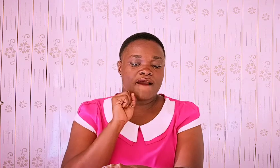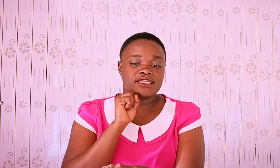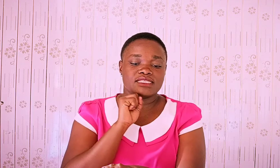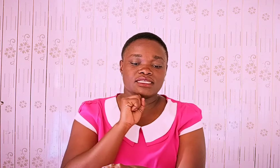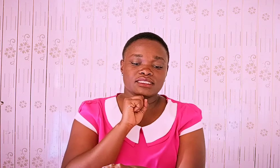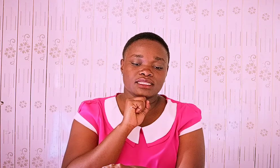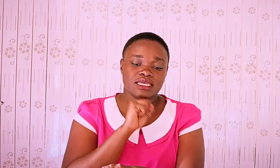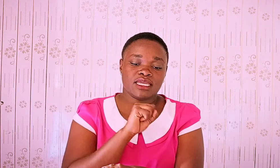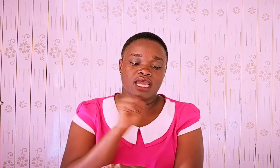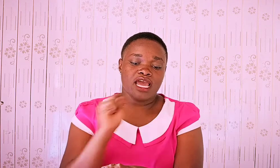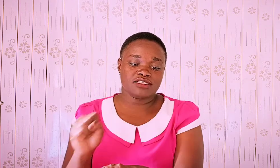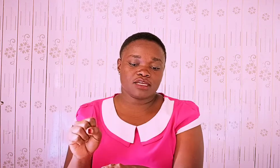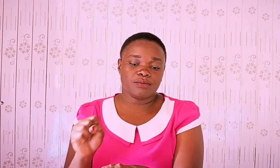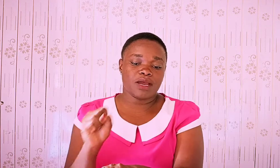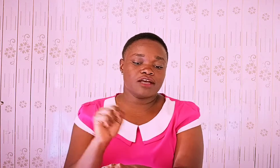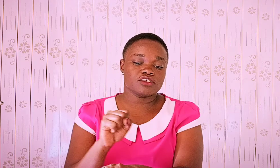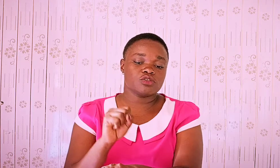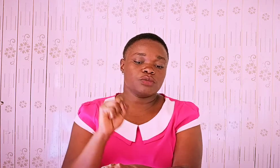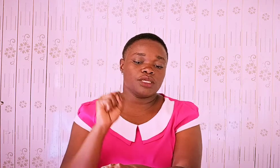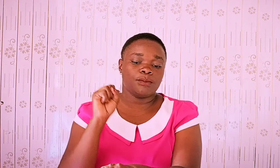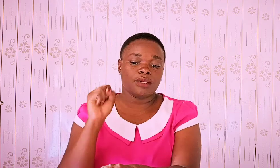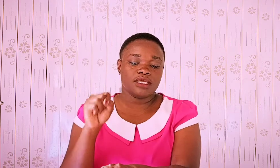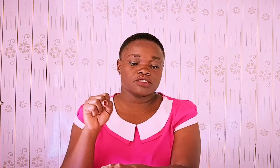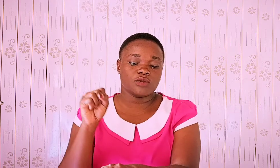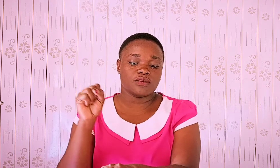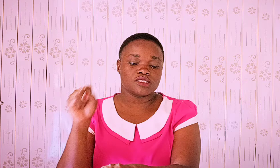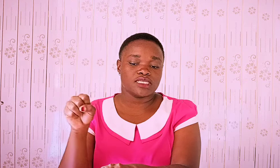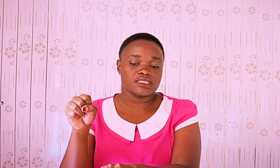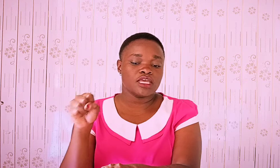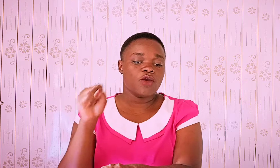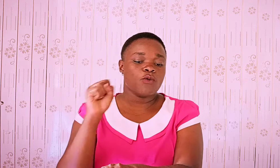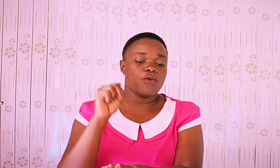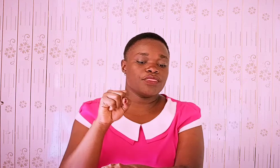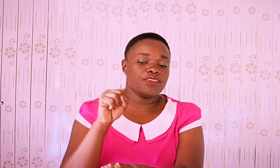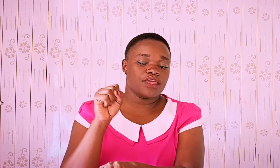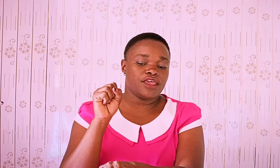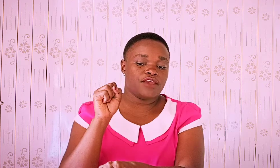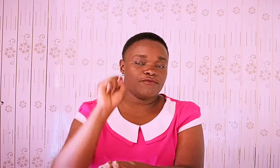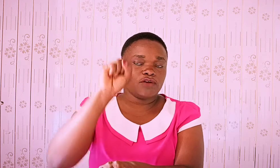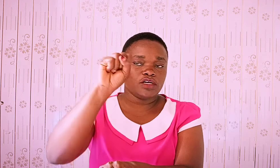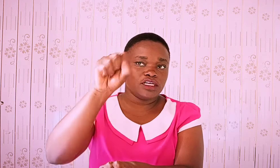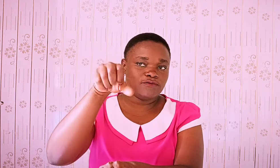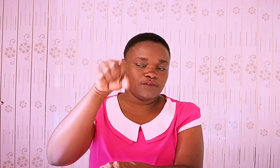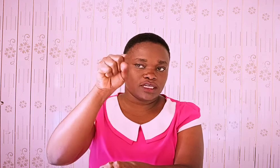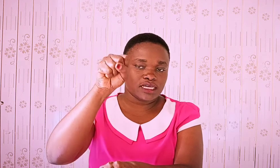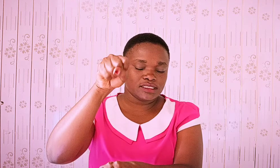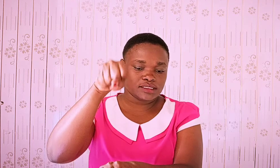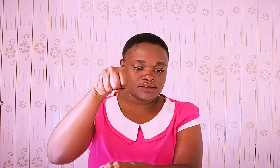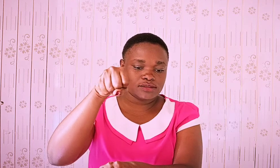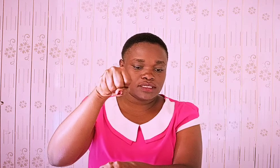is that the hand shape has to be placed on the chest with the folded fingers